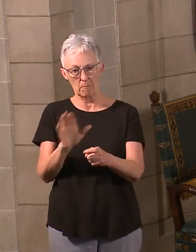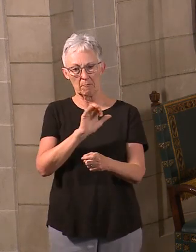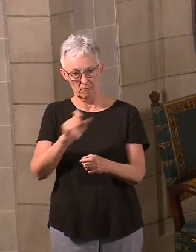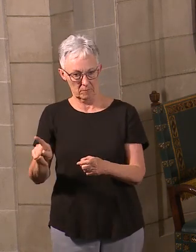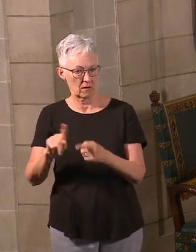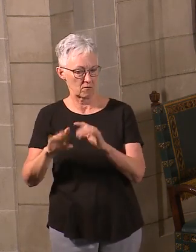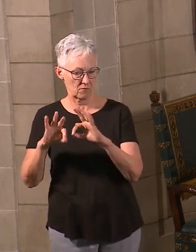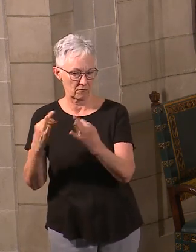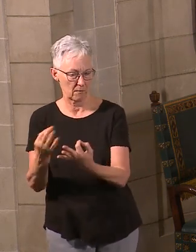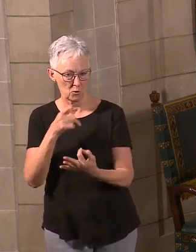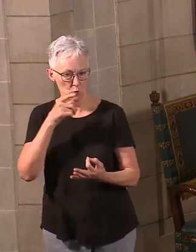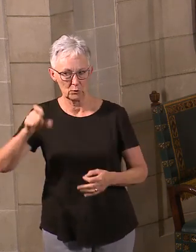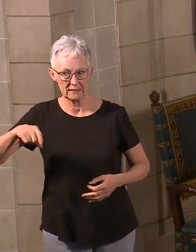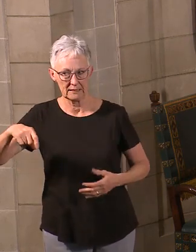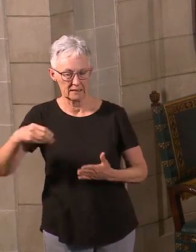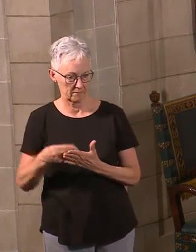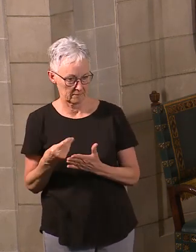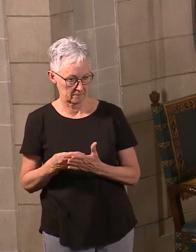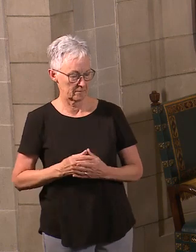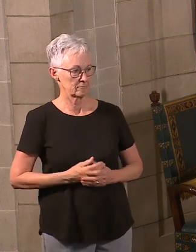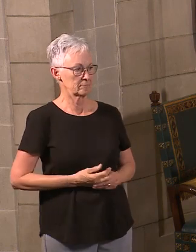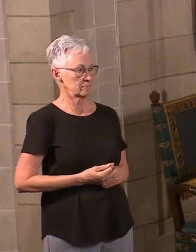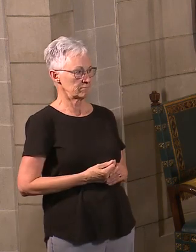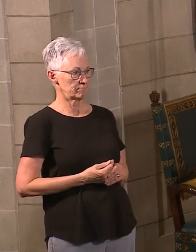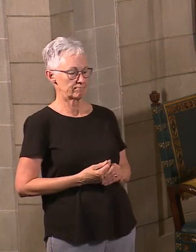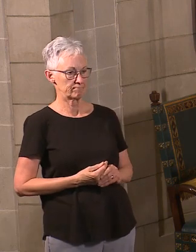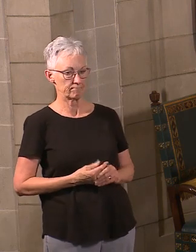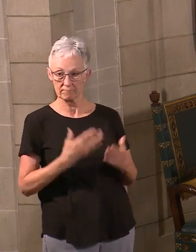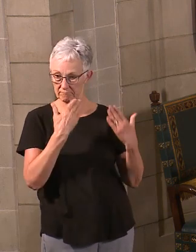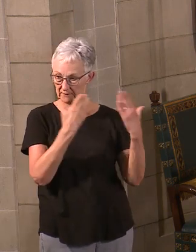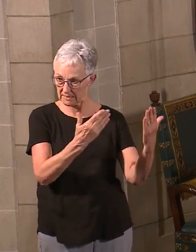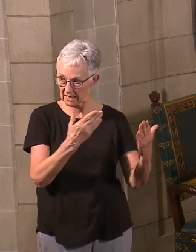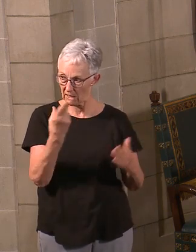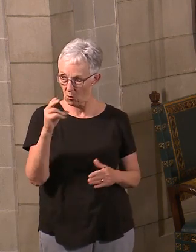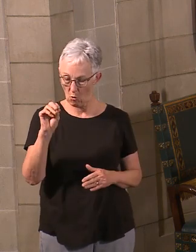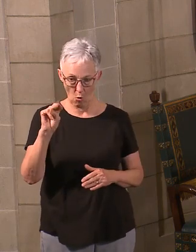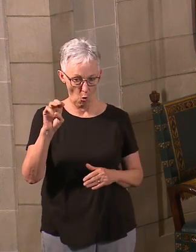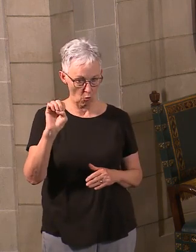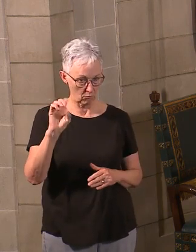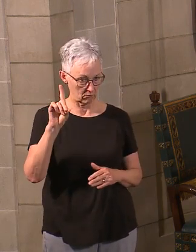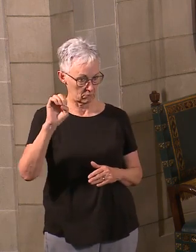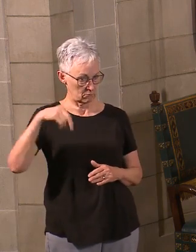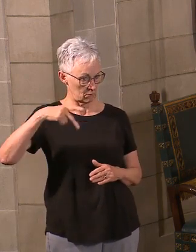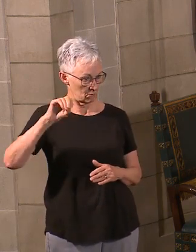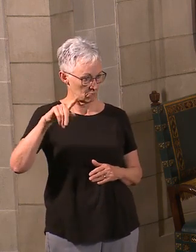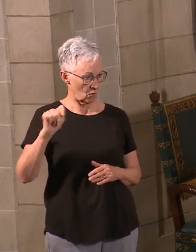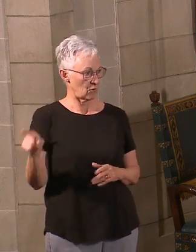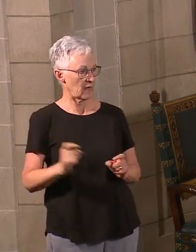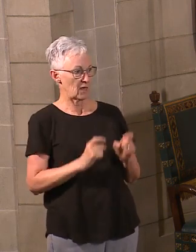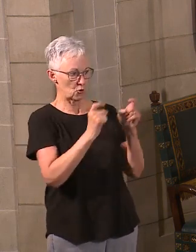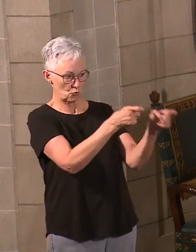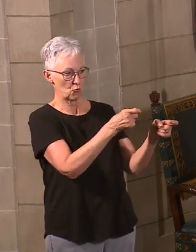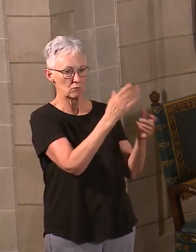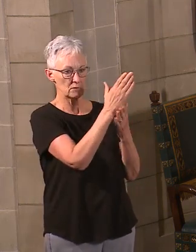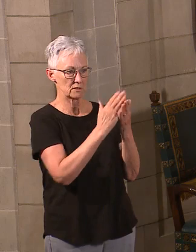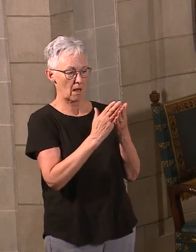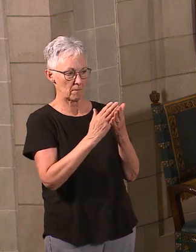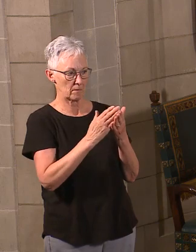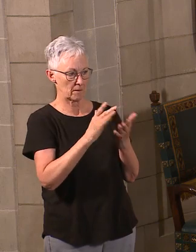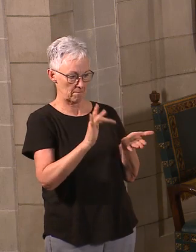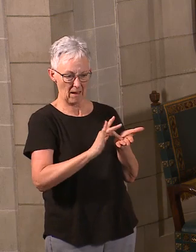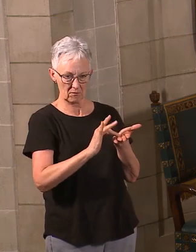Allstate. I also want to say thank you to the Home Depot that is donating PPE in Scotts Bluff. And so we appreciate